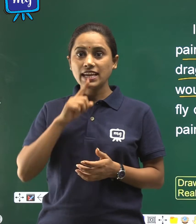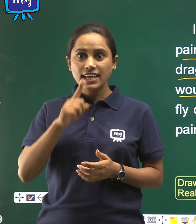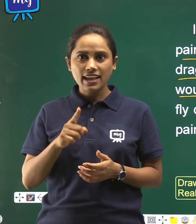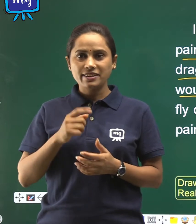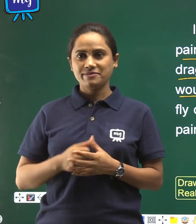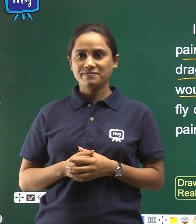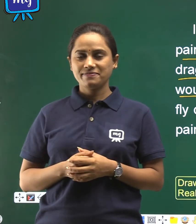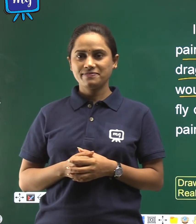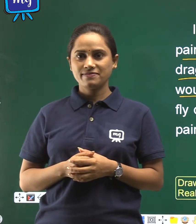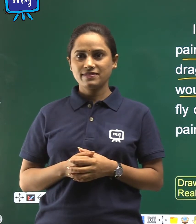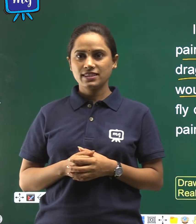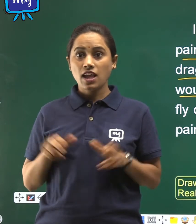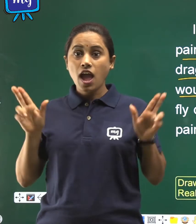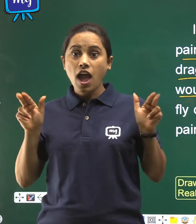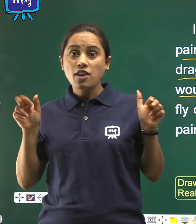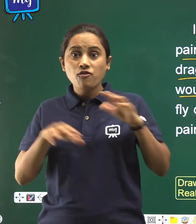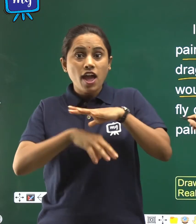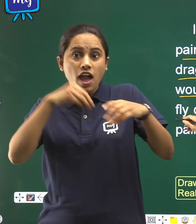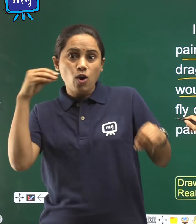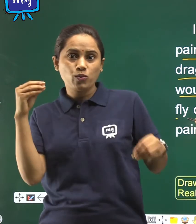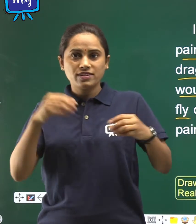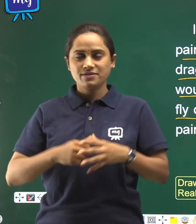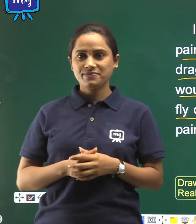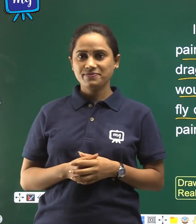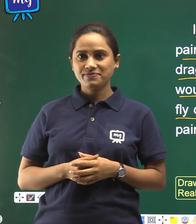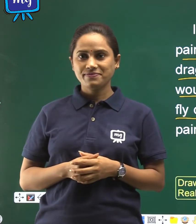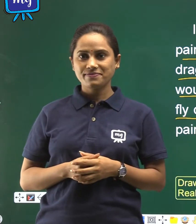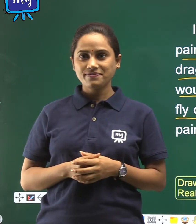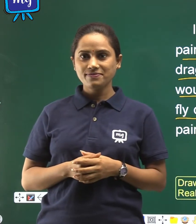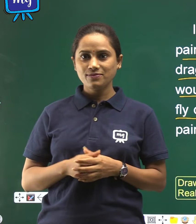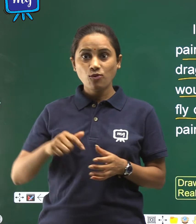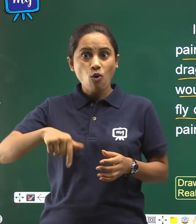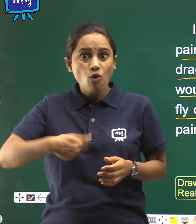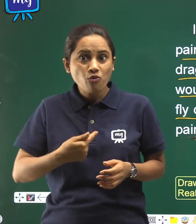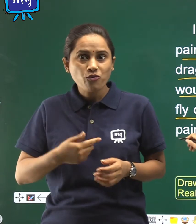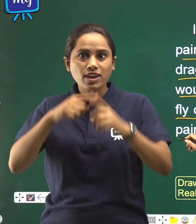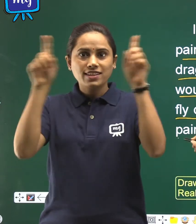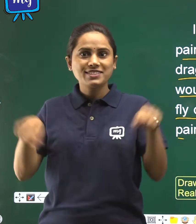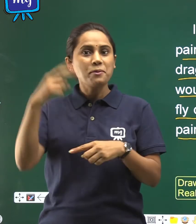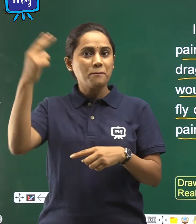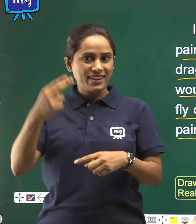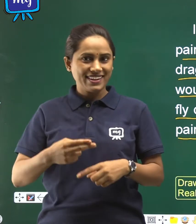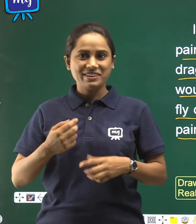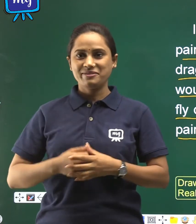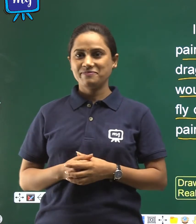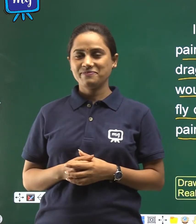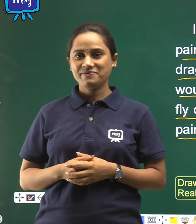real and fly out of his painting.